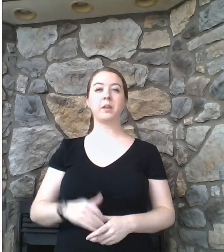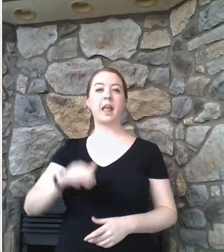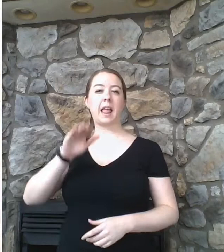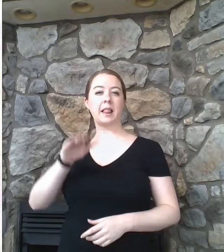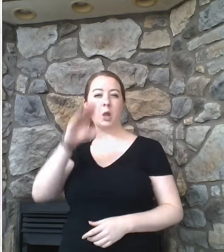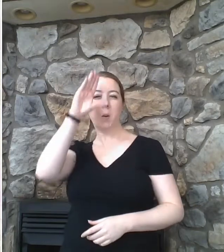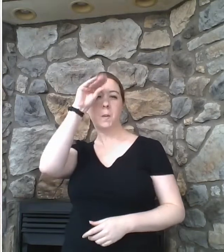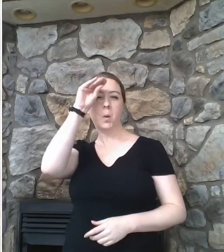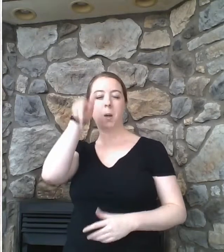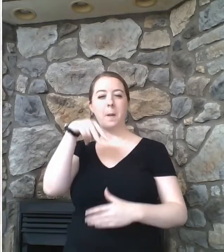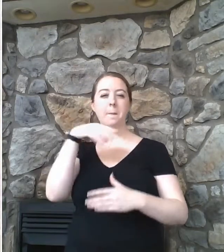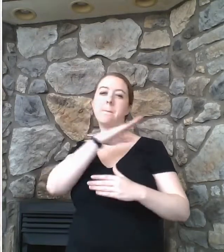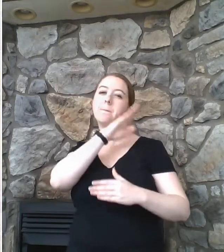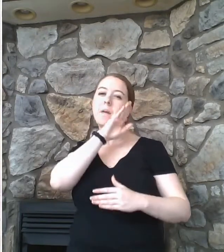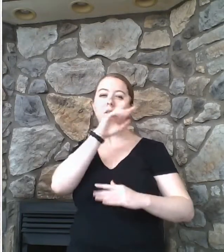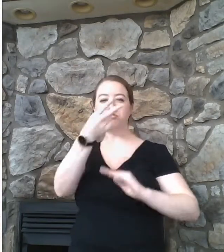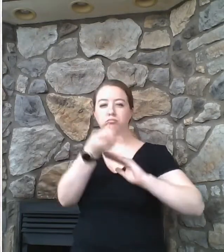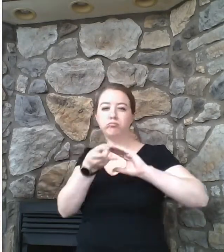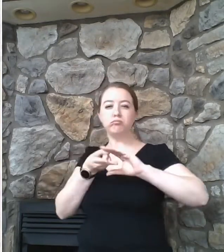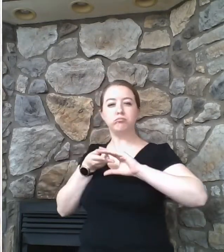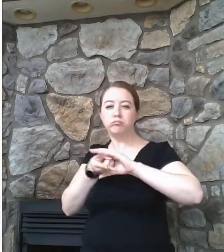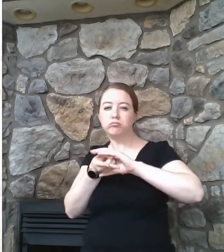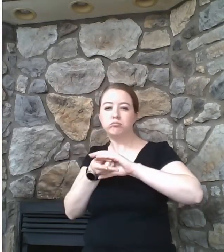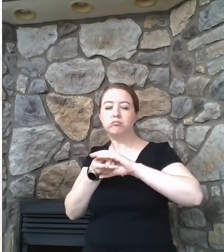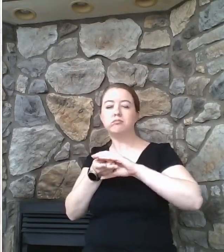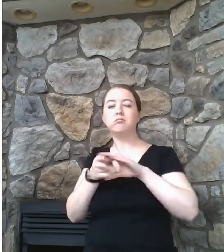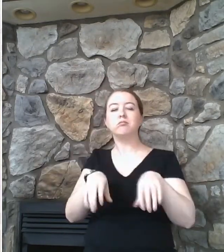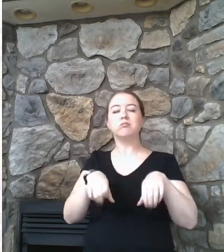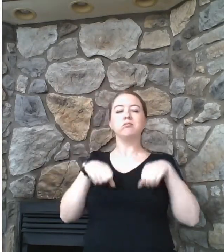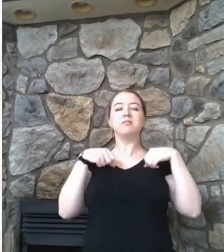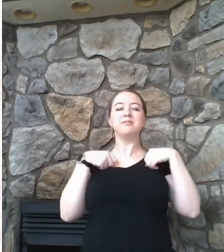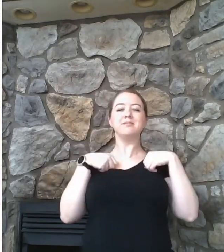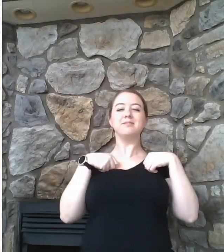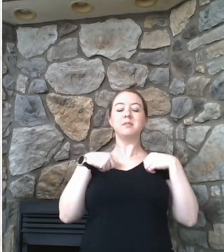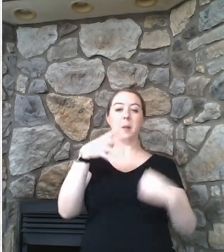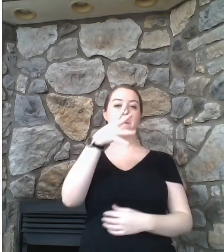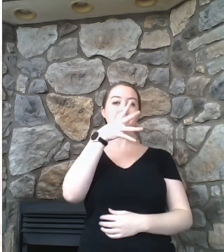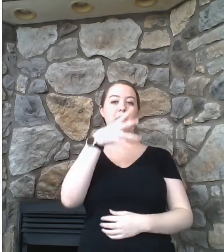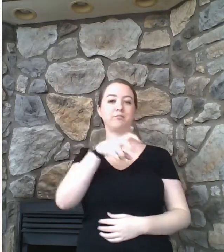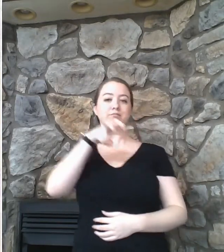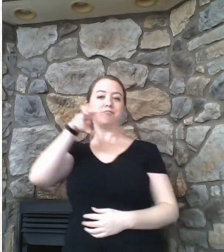The little boy lay in bed, and his mother sat beside him.